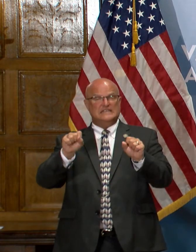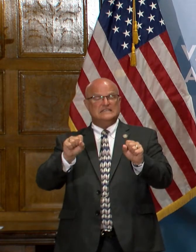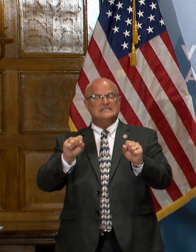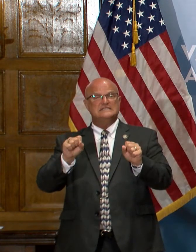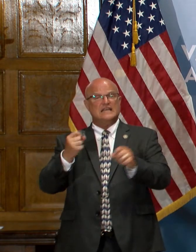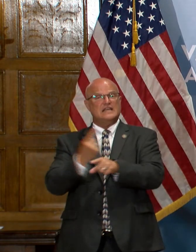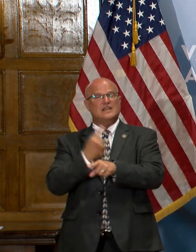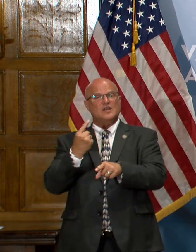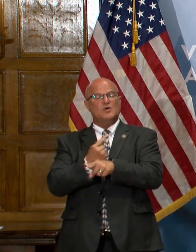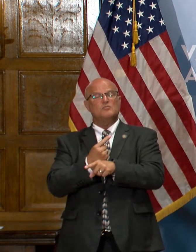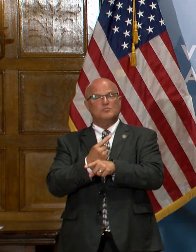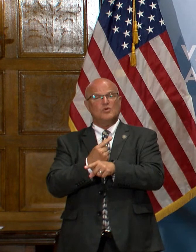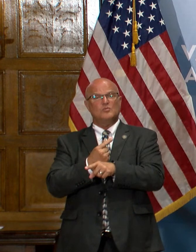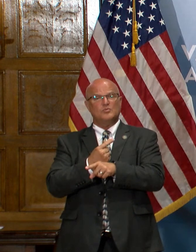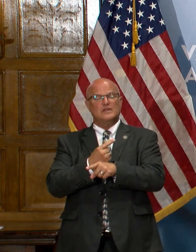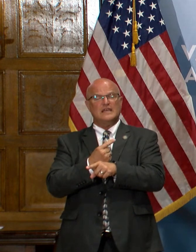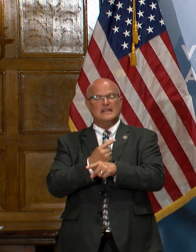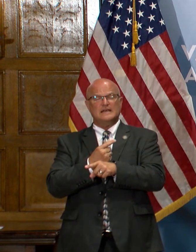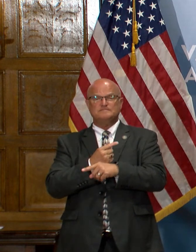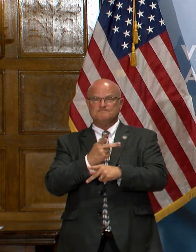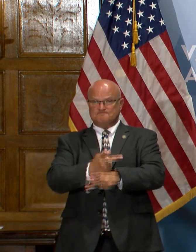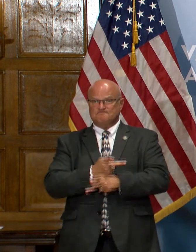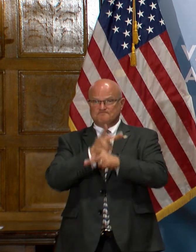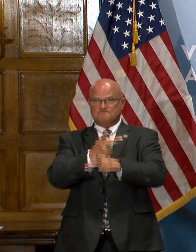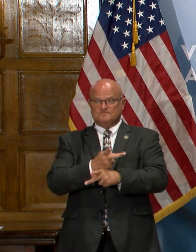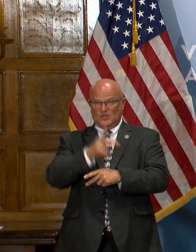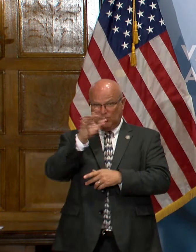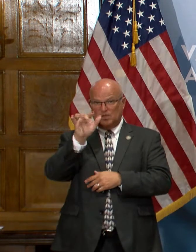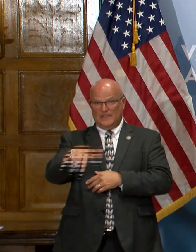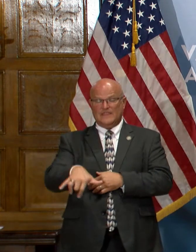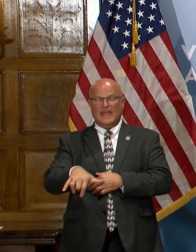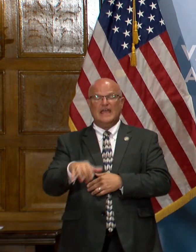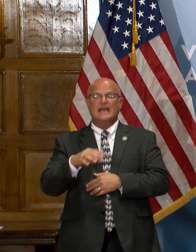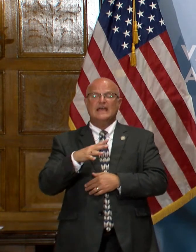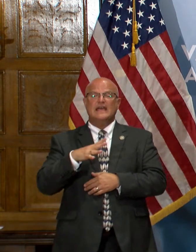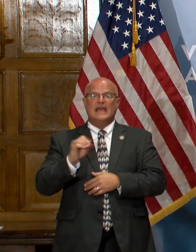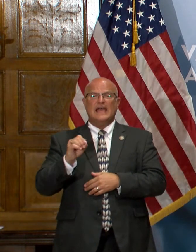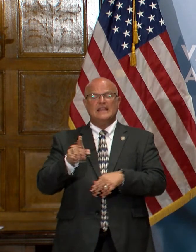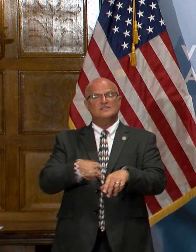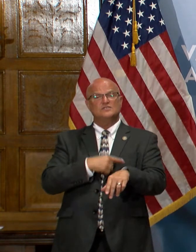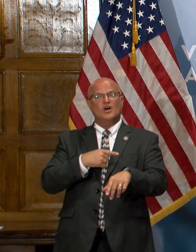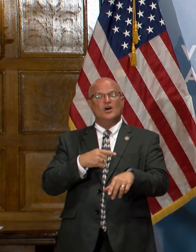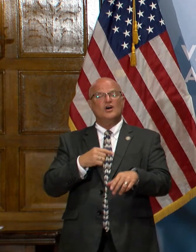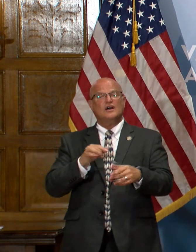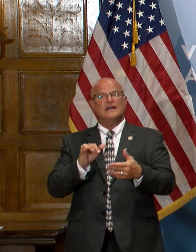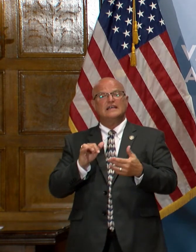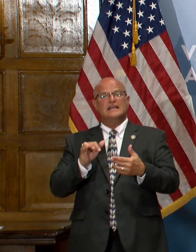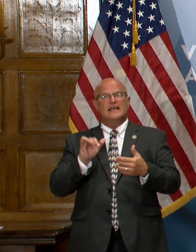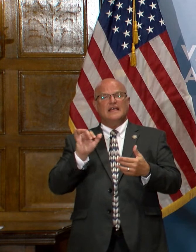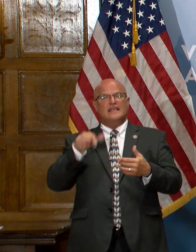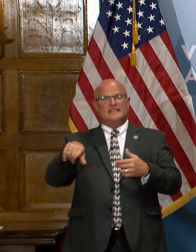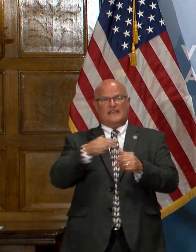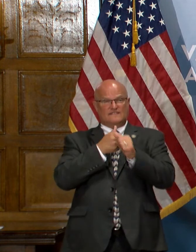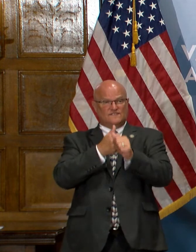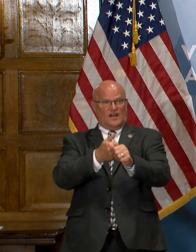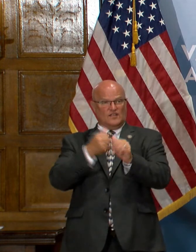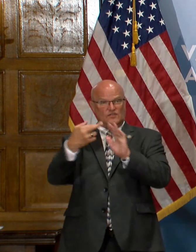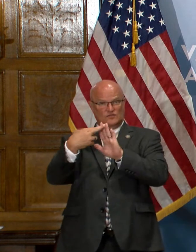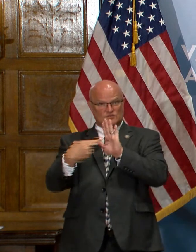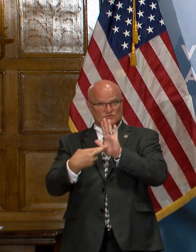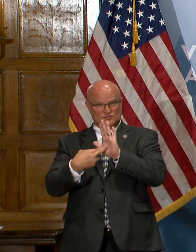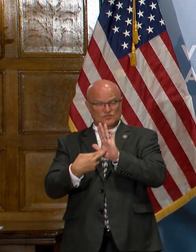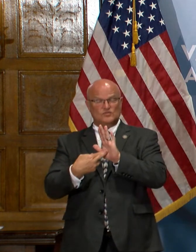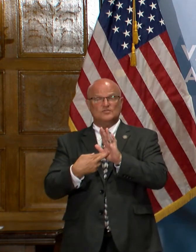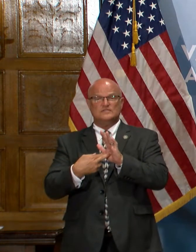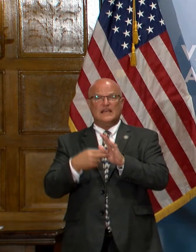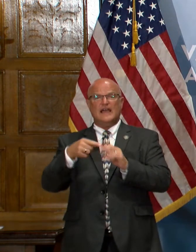taken appropriate precautions in that, and as long as they follow those and the